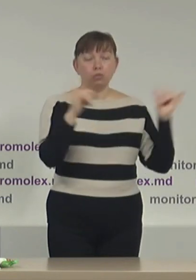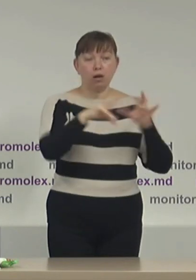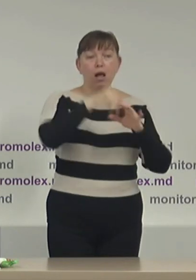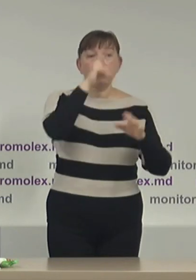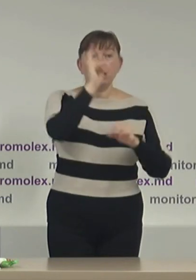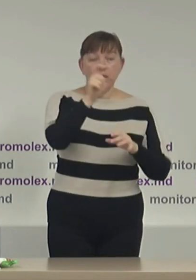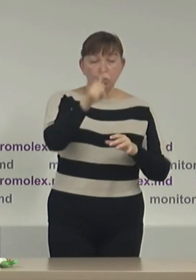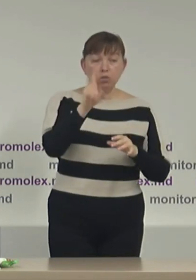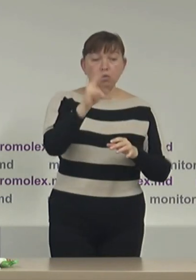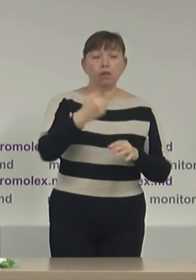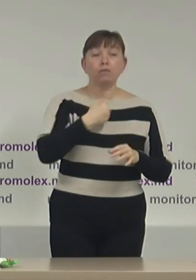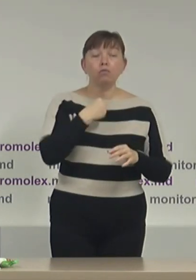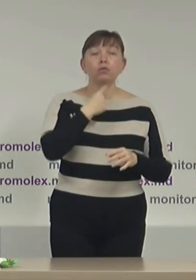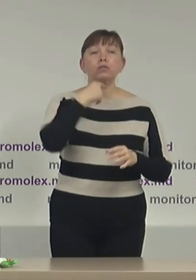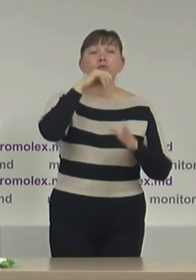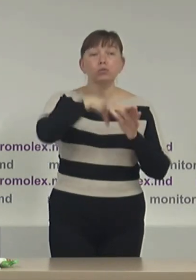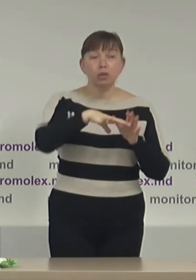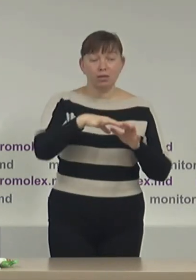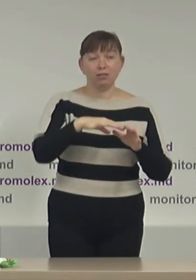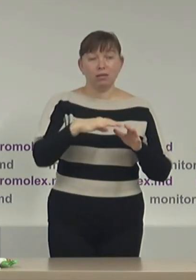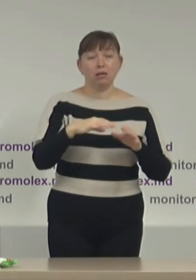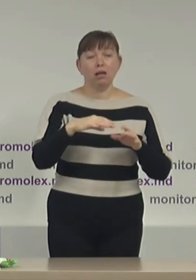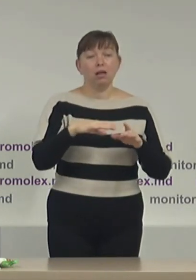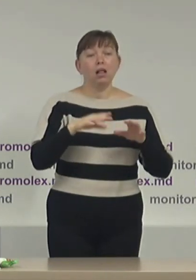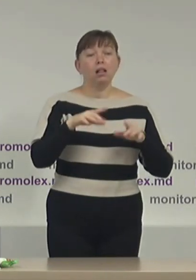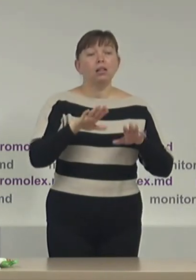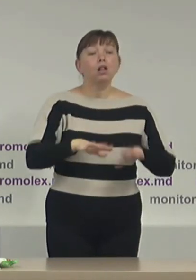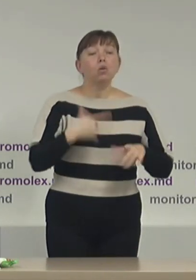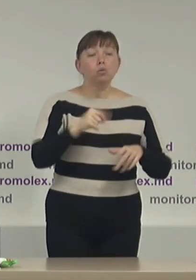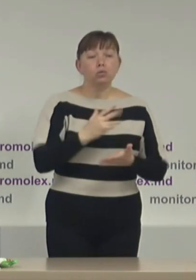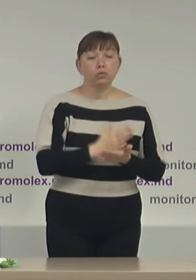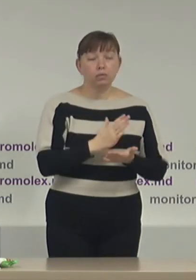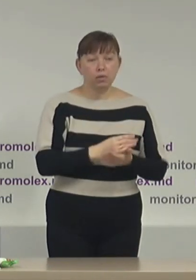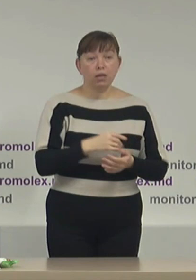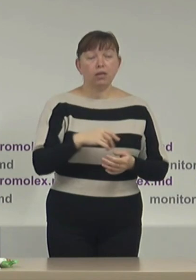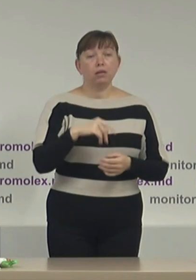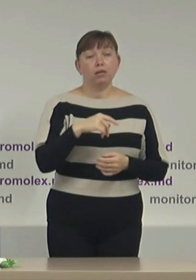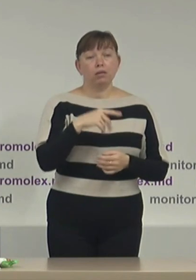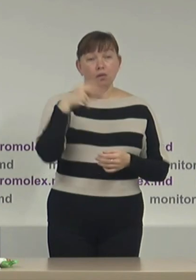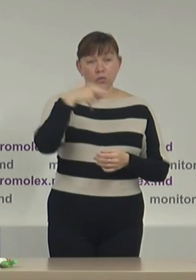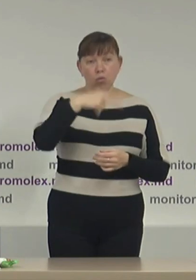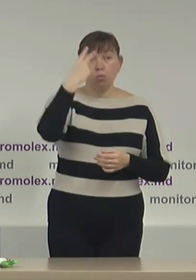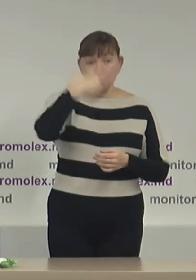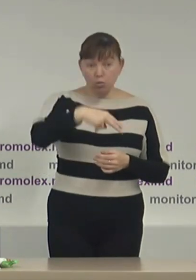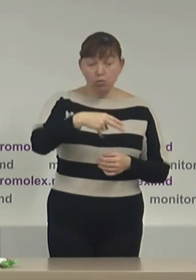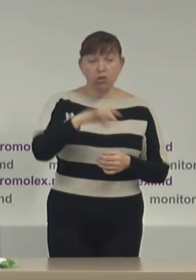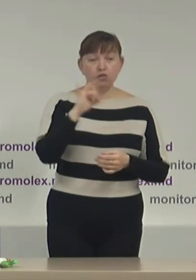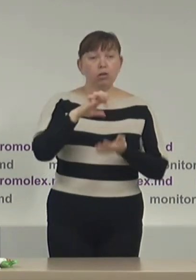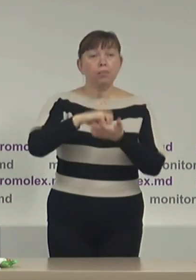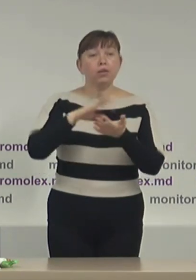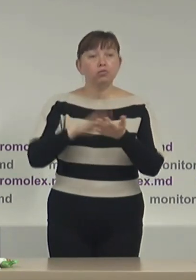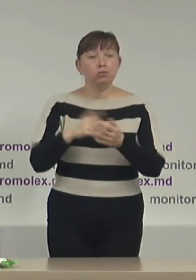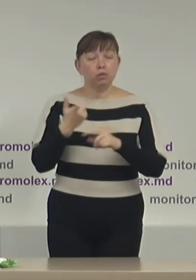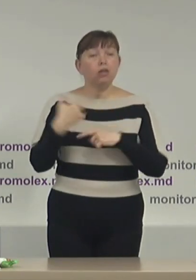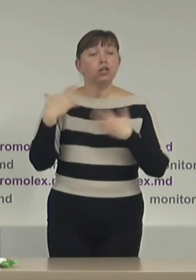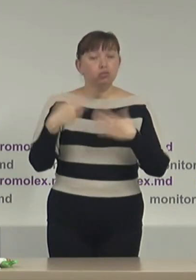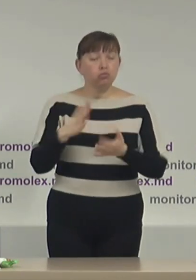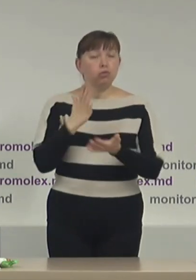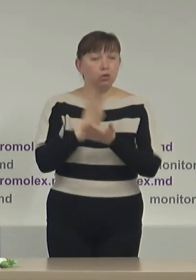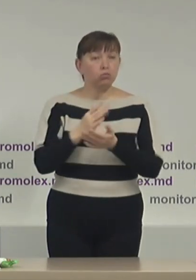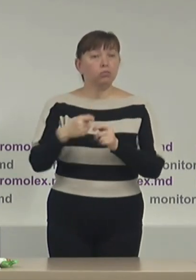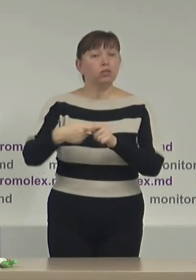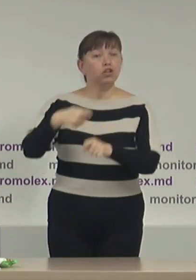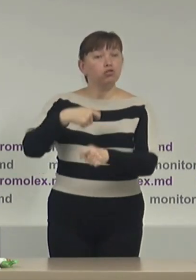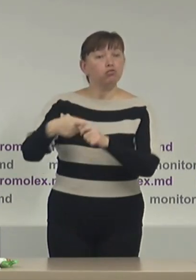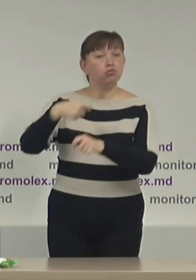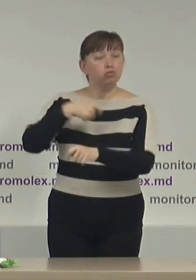already seen in the first round already an increasing number of such requests in 2020, and we